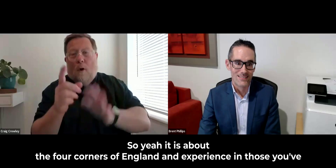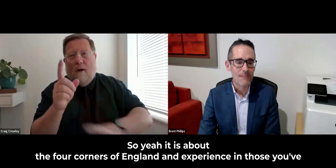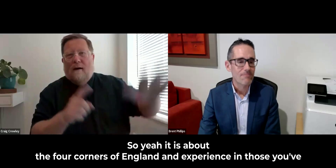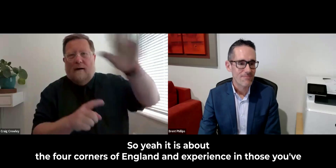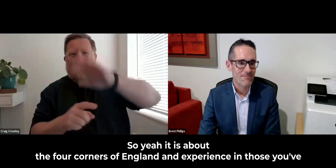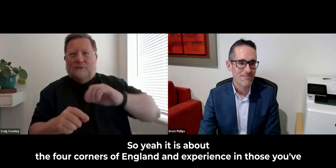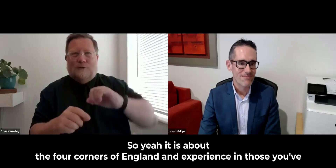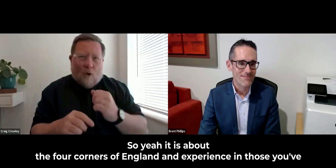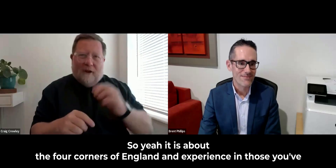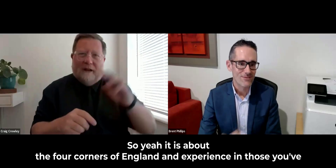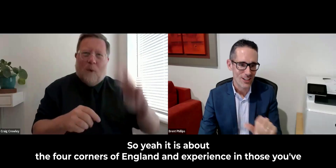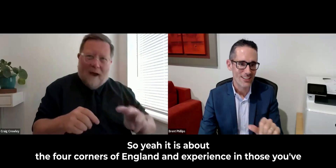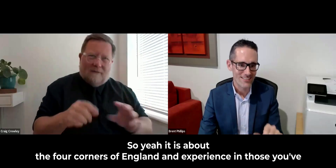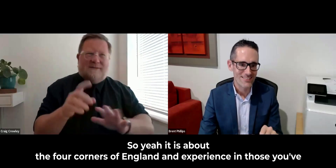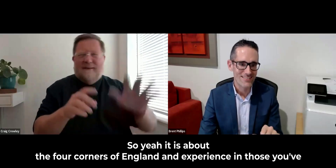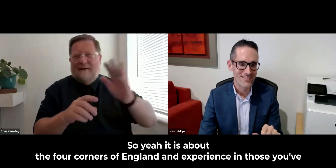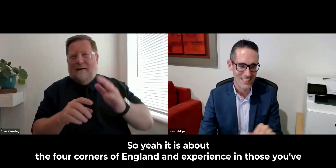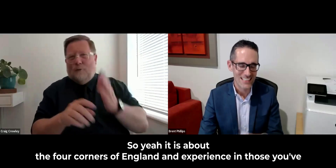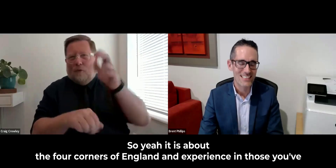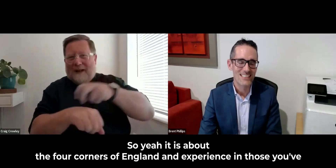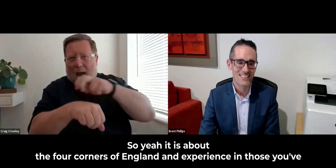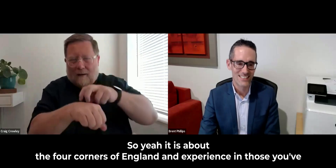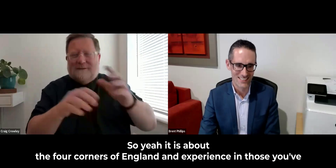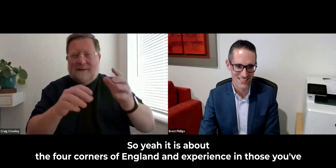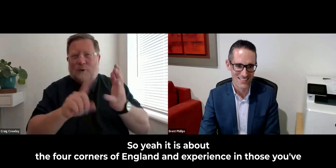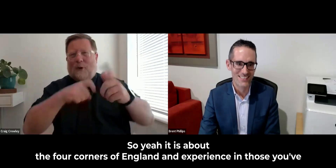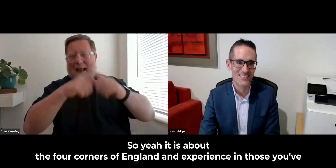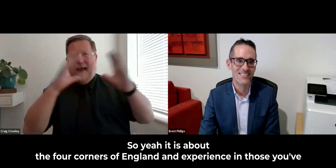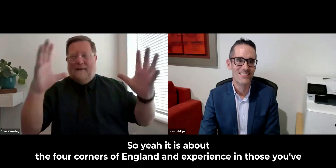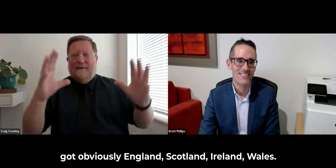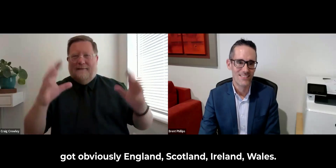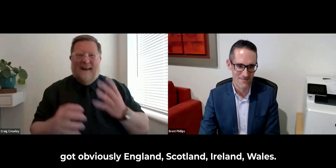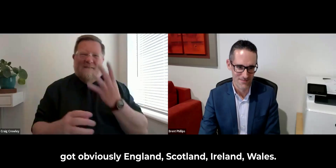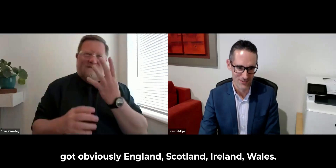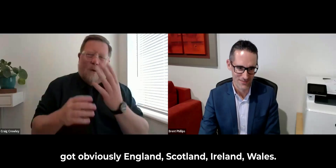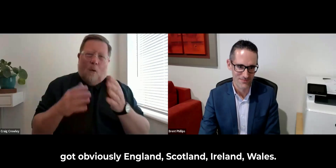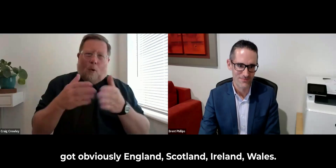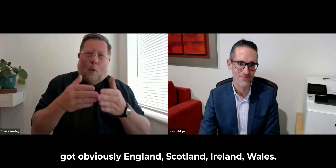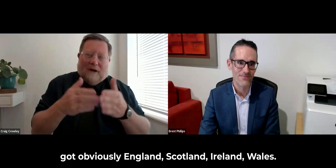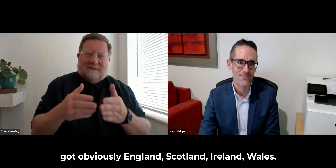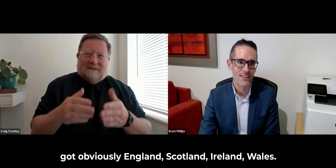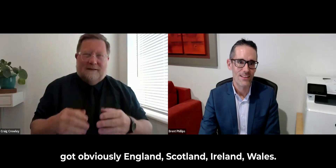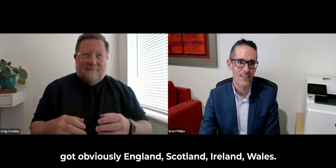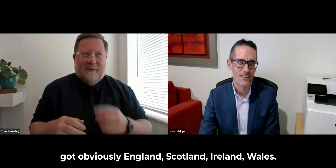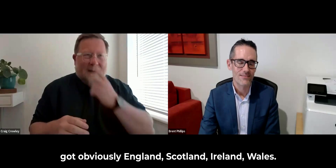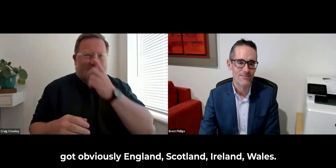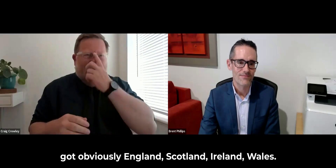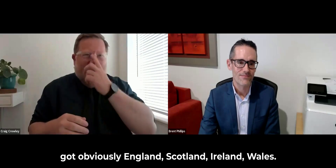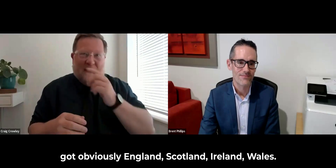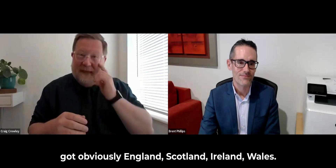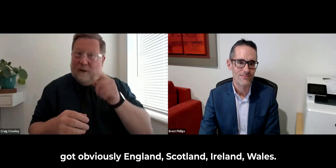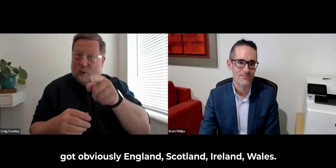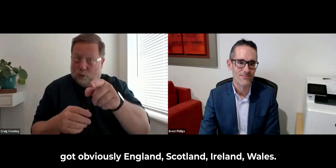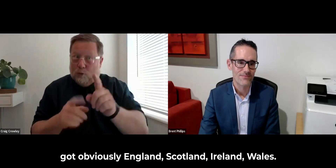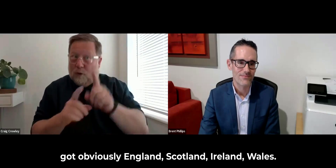for the four corners of England and experiencing those. You've got obviously England, Scotland, Ireland,